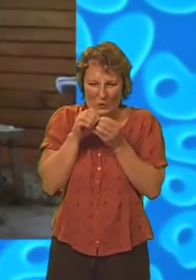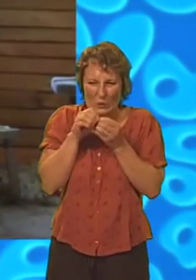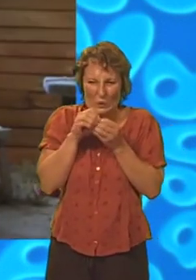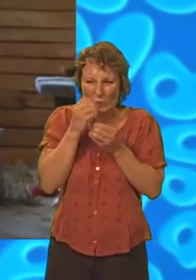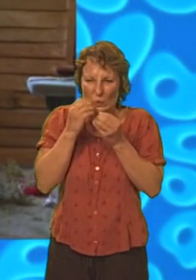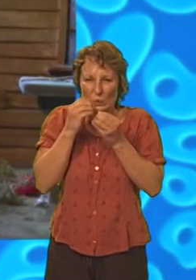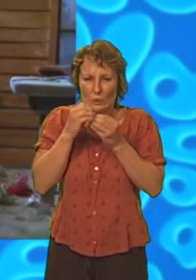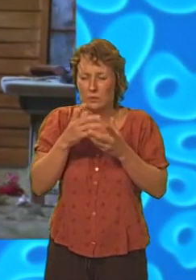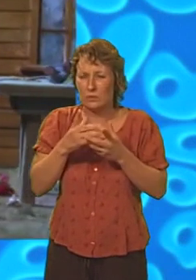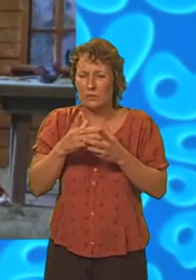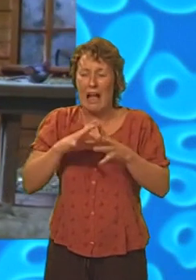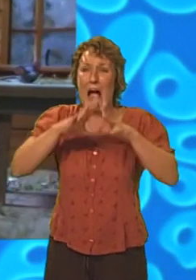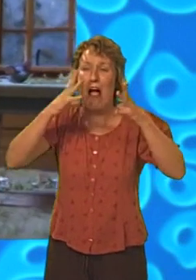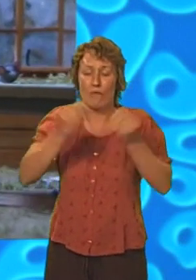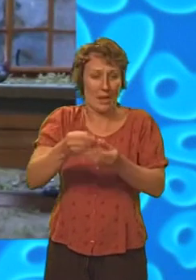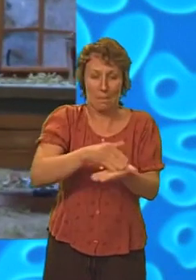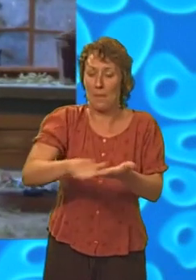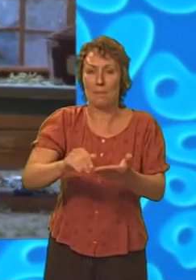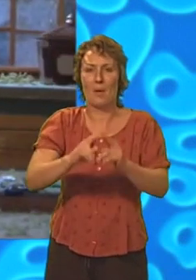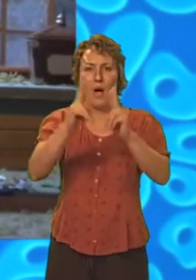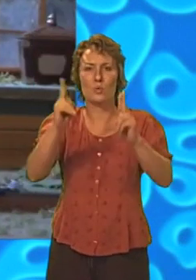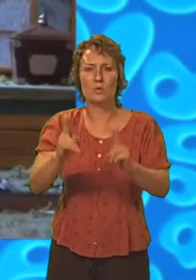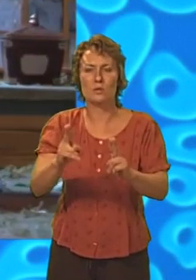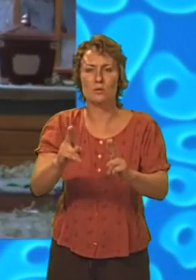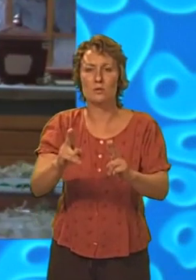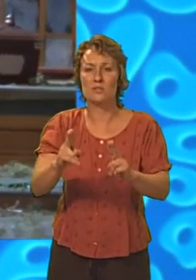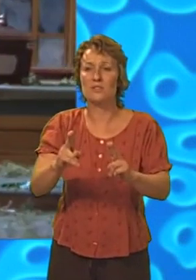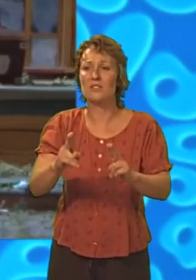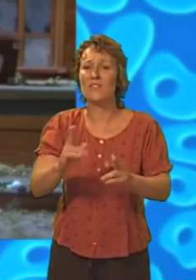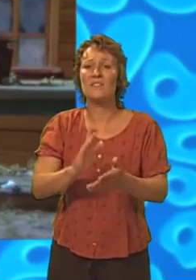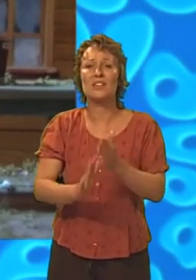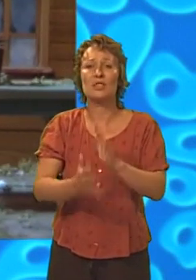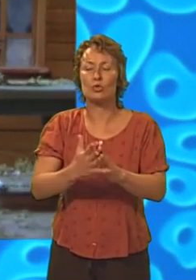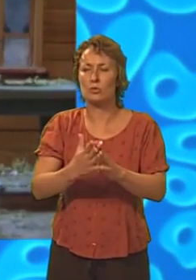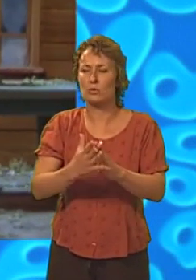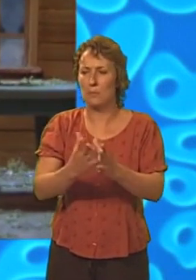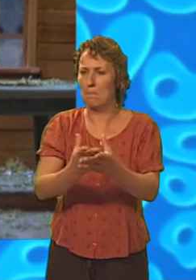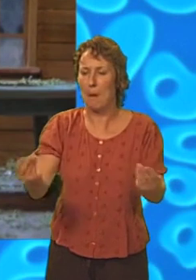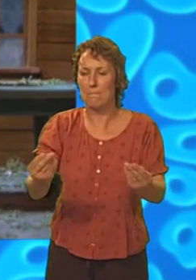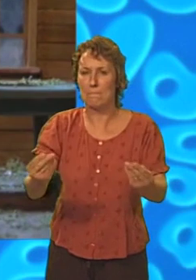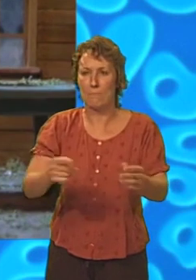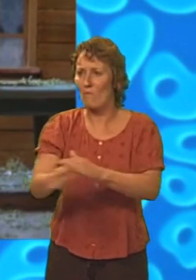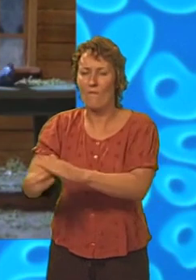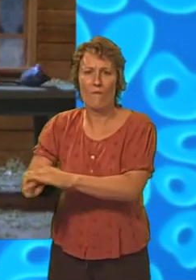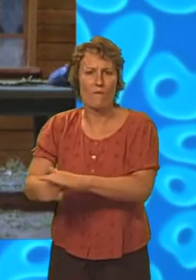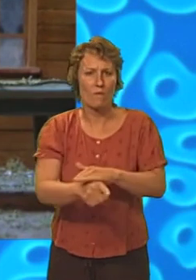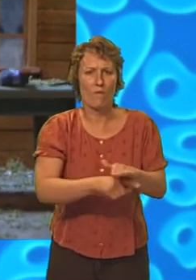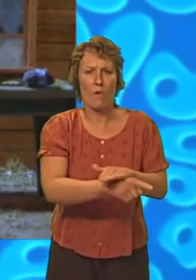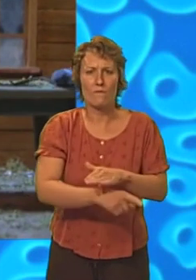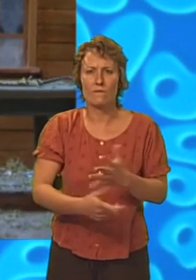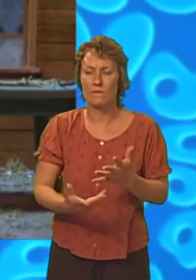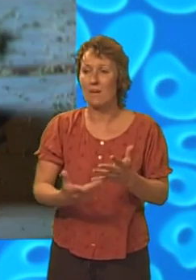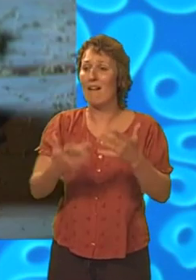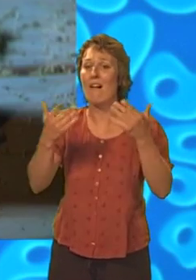house. When they had finished, they disappeared. And the only thing that